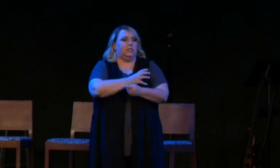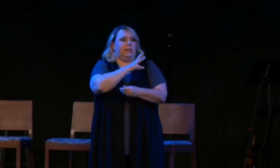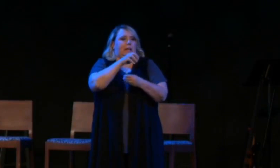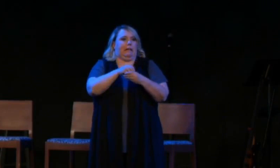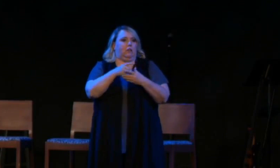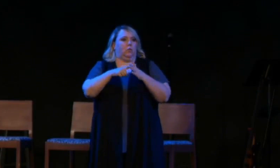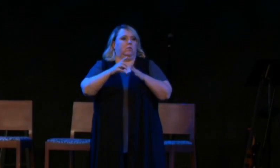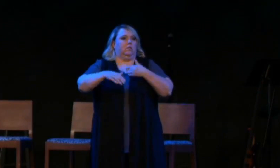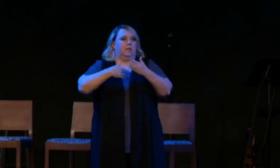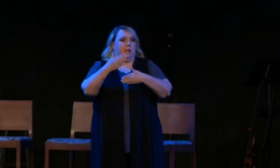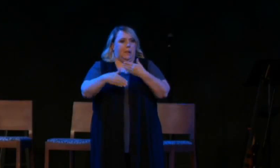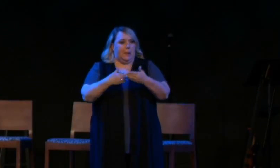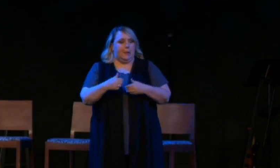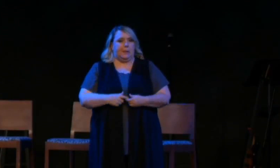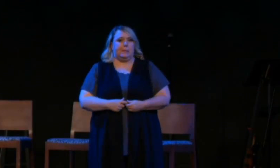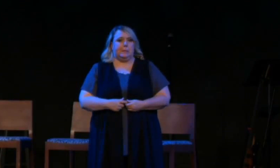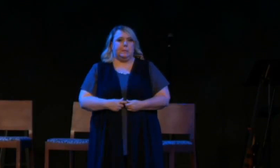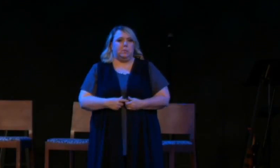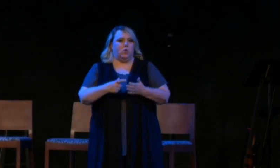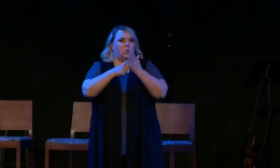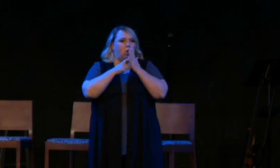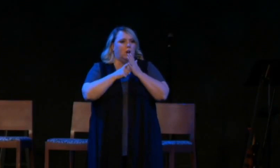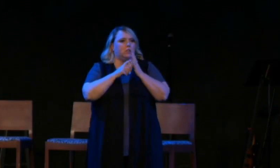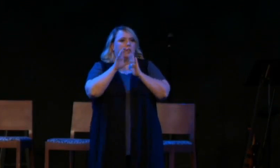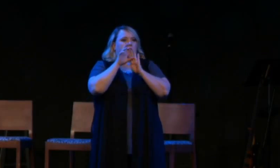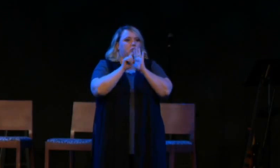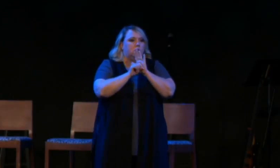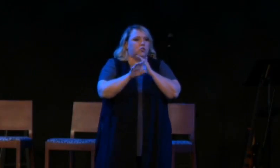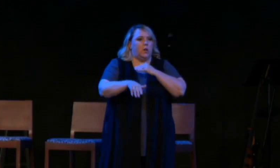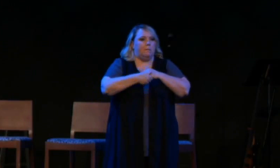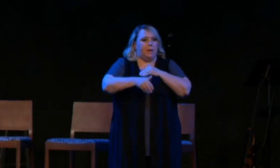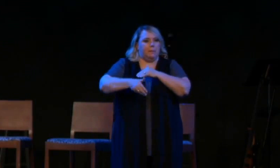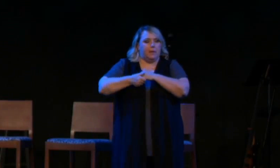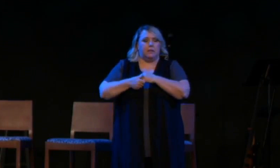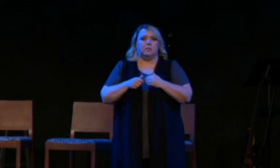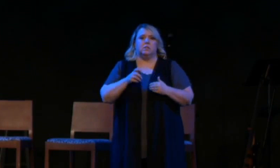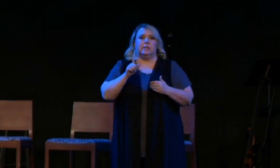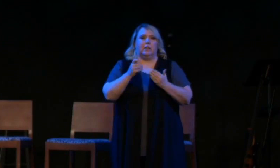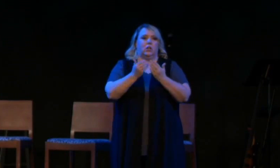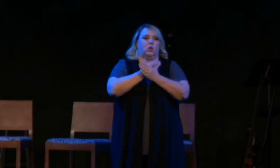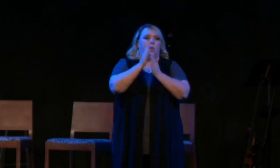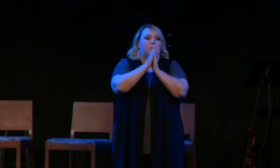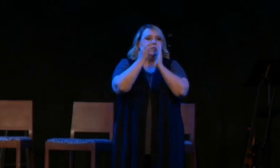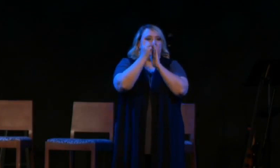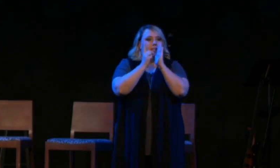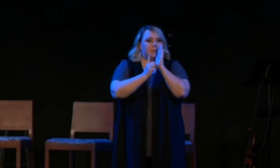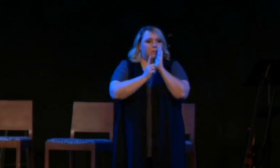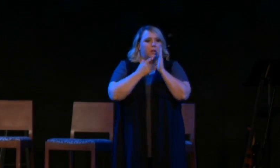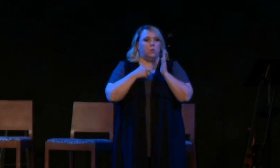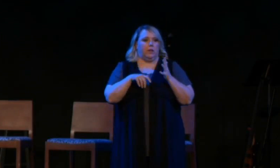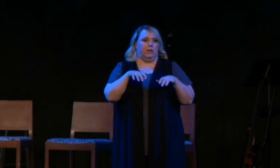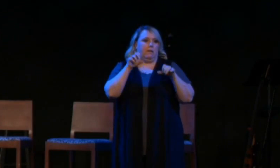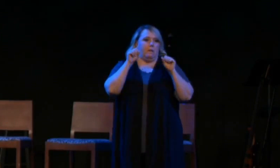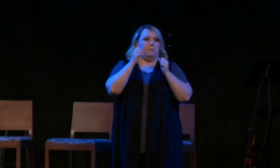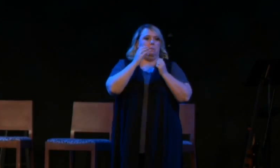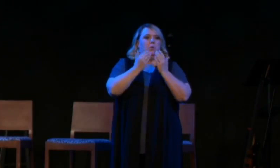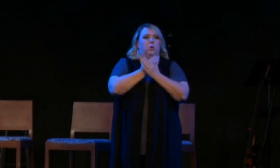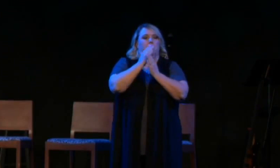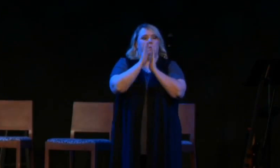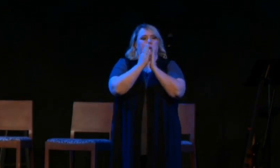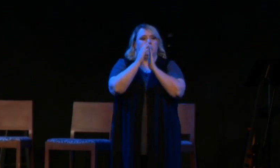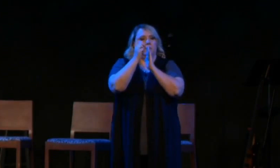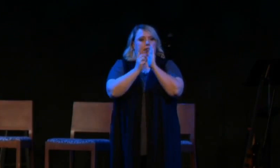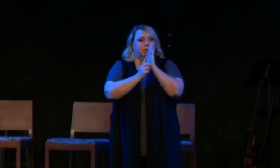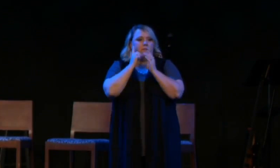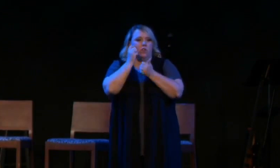quite large. This requires constitutional amendments. You'll need new books of discipline or the adaptable parts of new books of discipline for